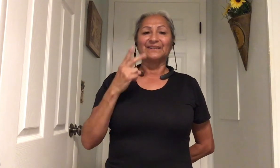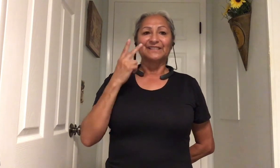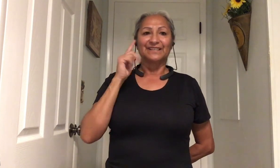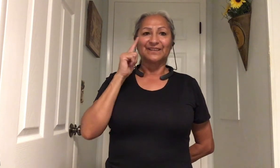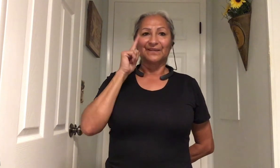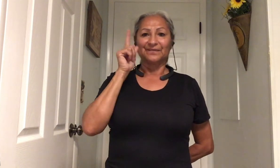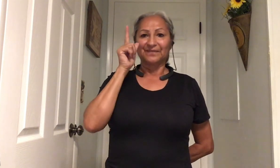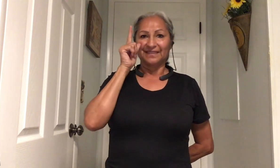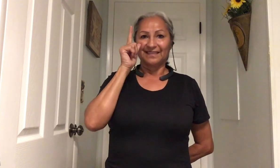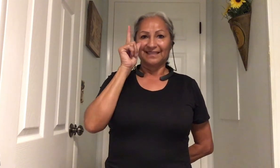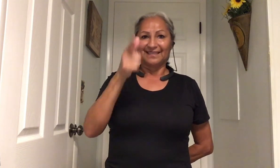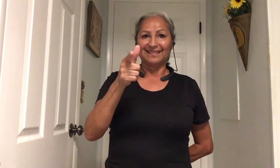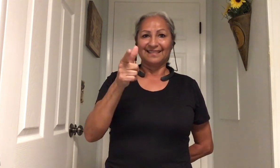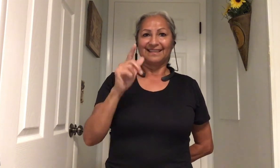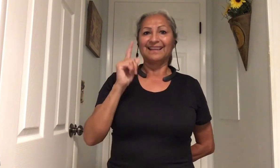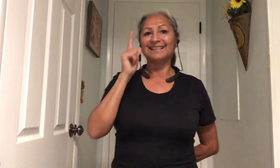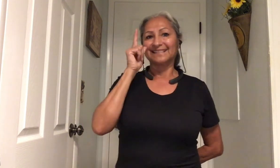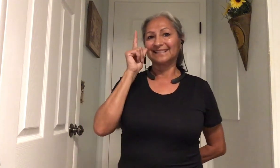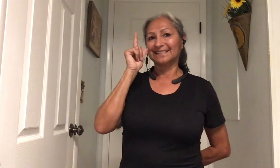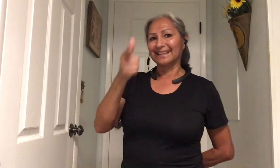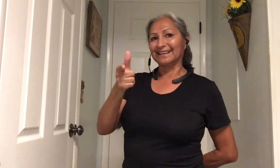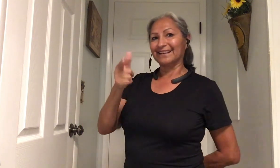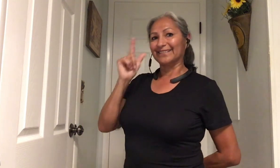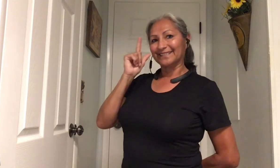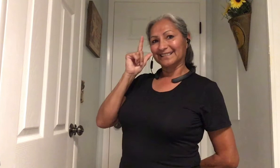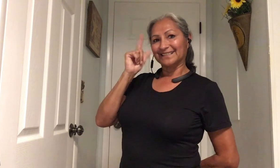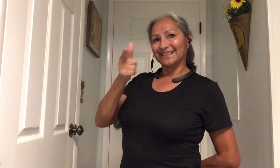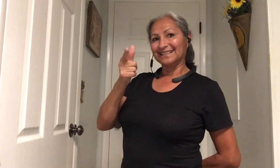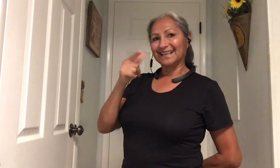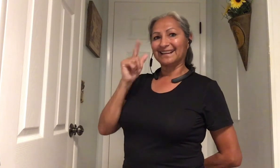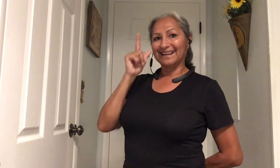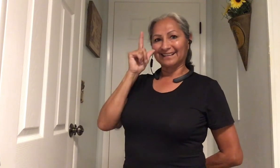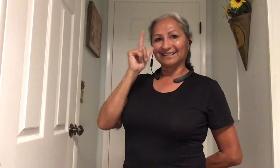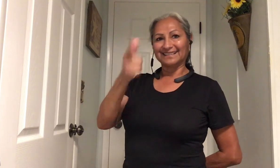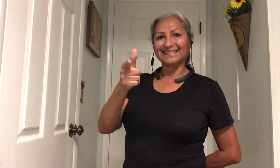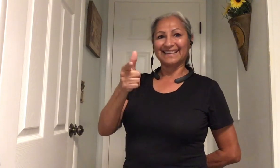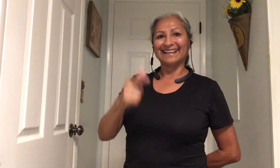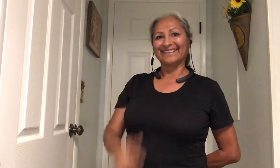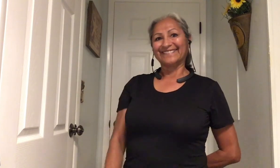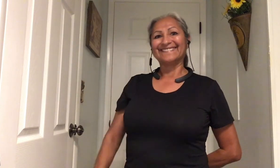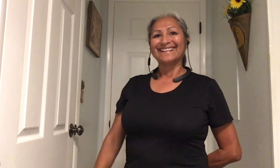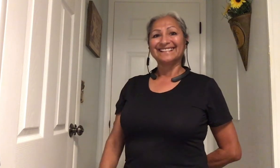go, and it's just see you later. So see, it's kind of like see you later. So,